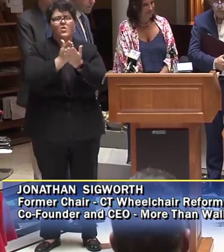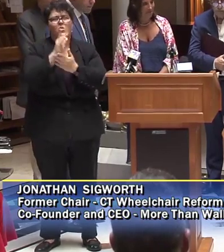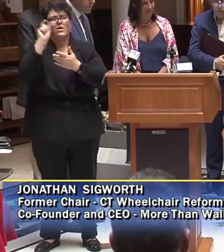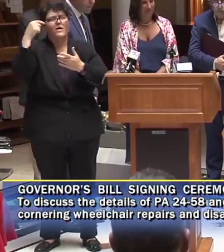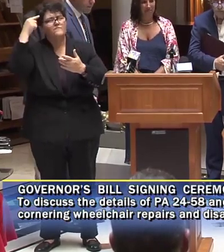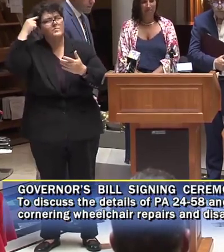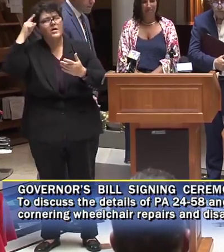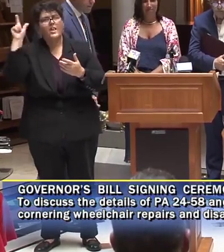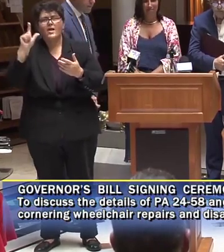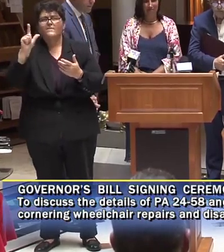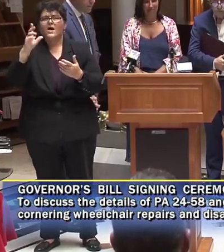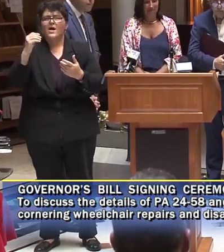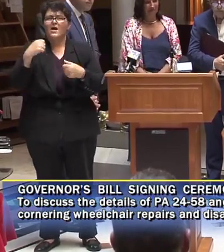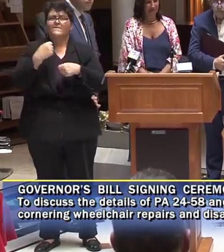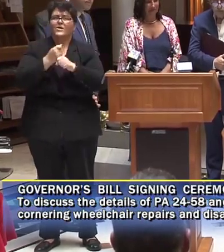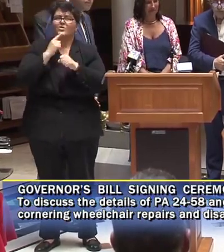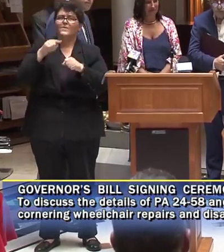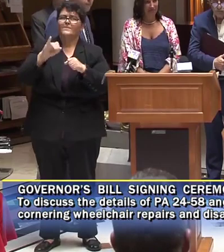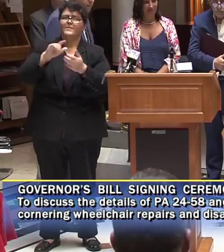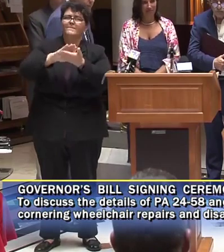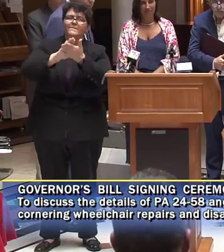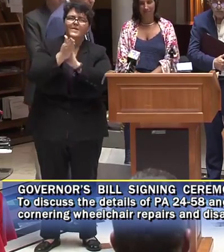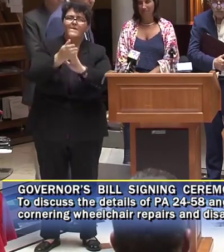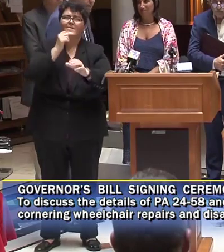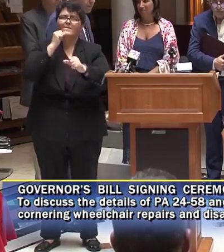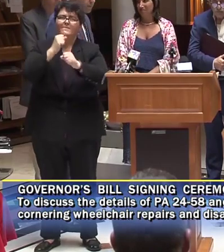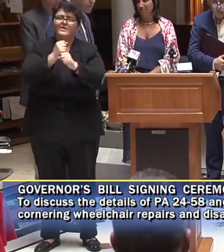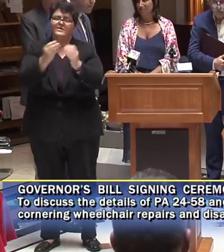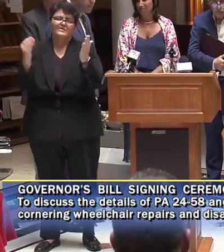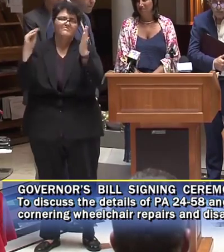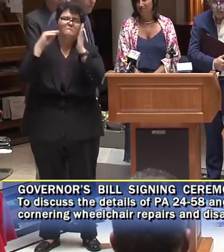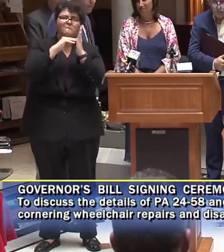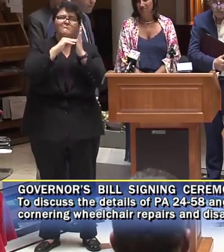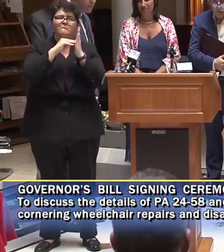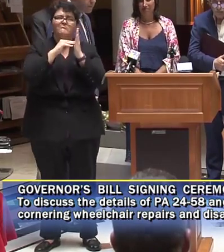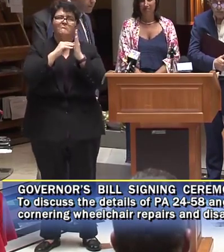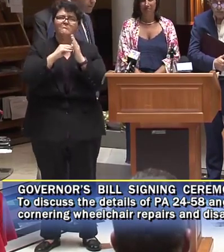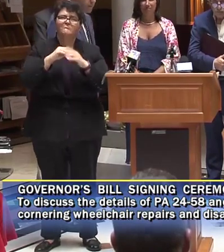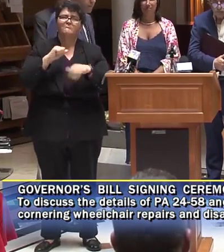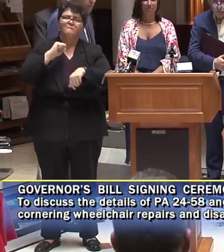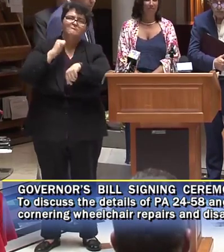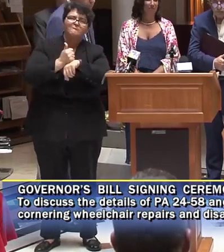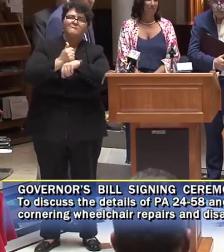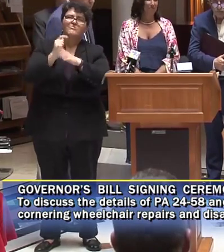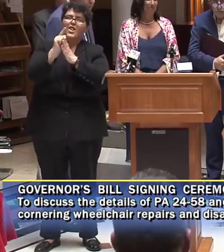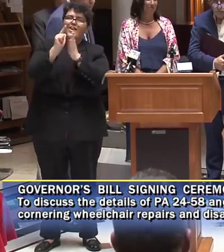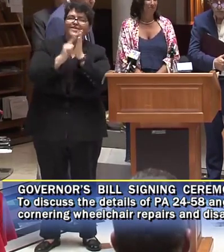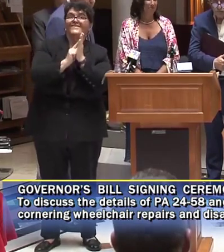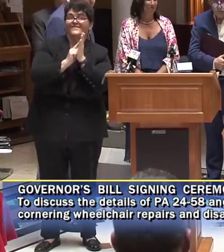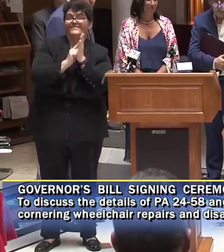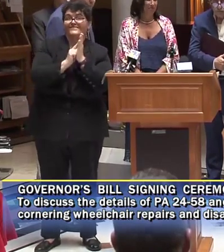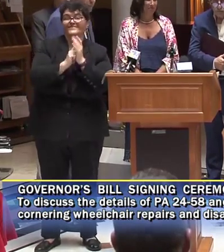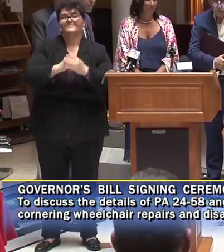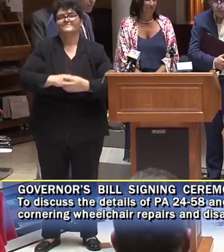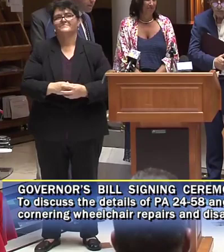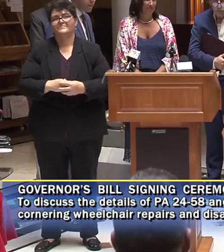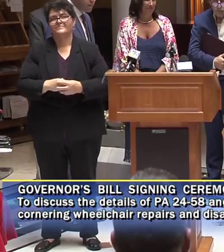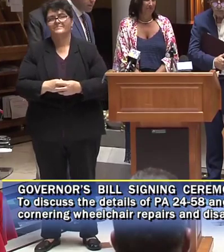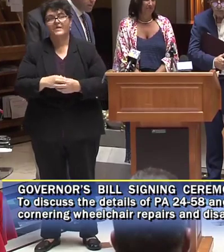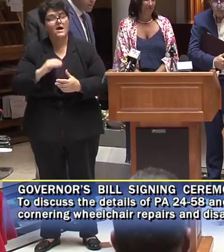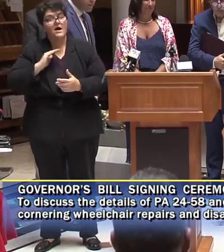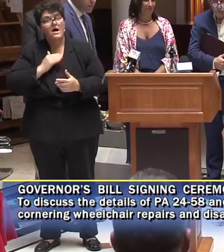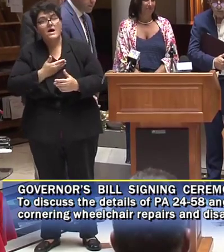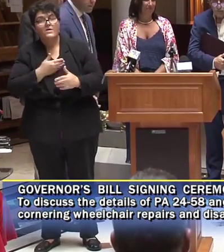bill, now Public Act 24-58, established law, which protects our access to